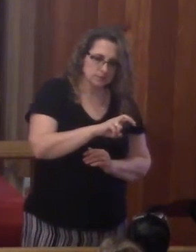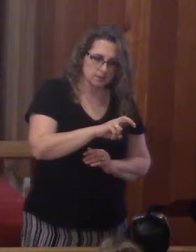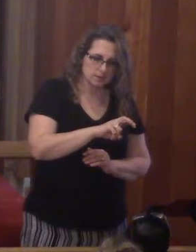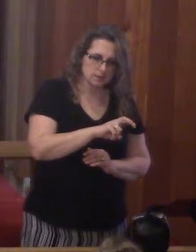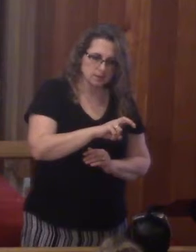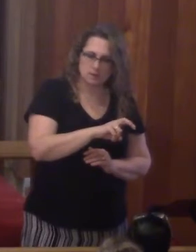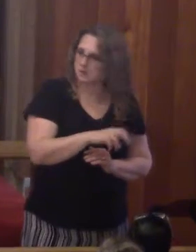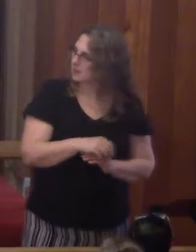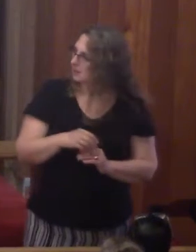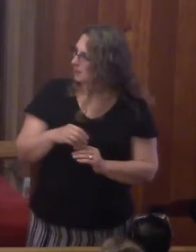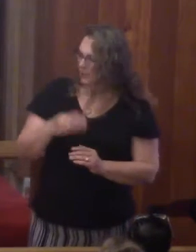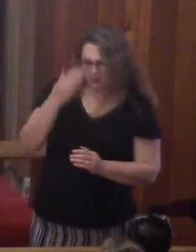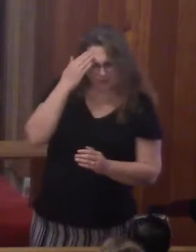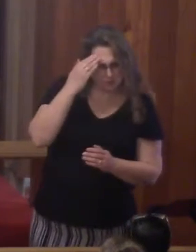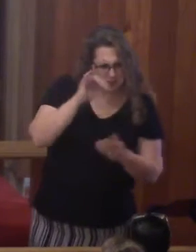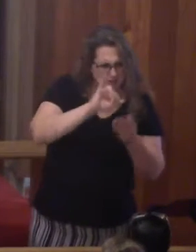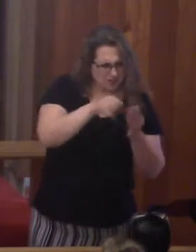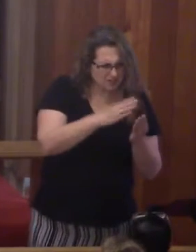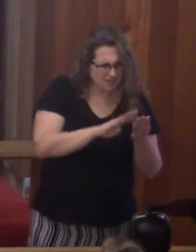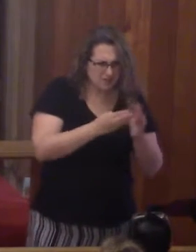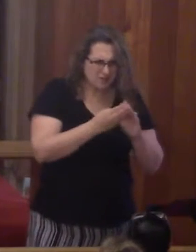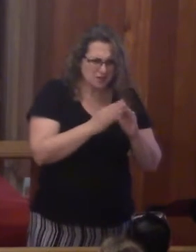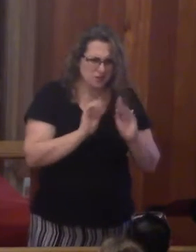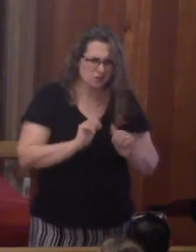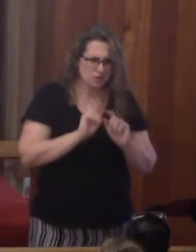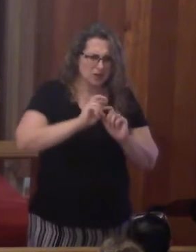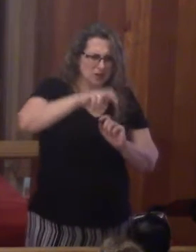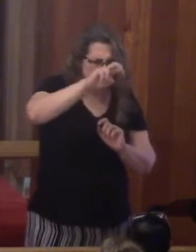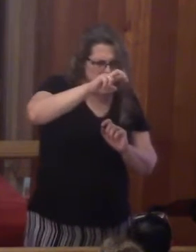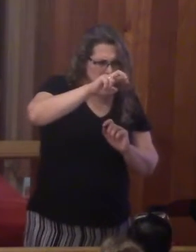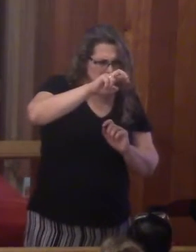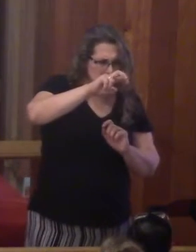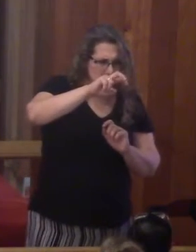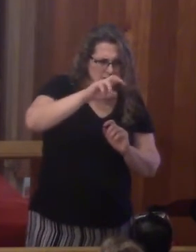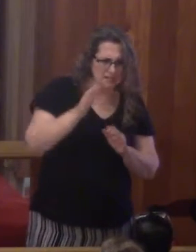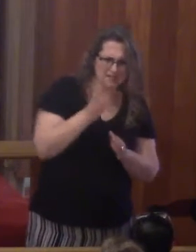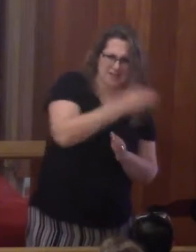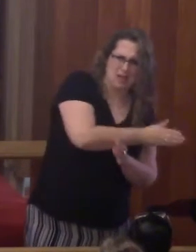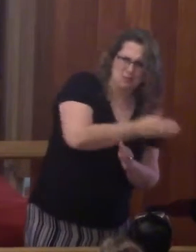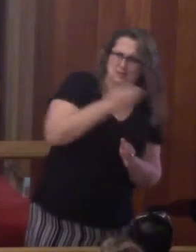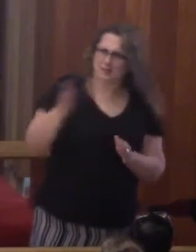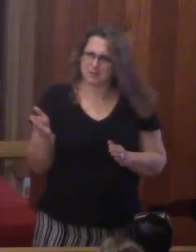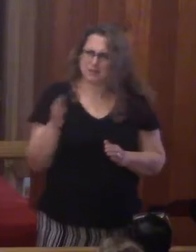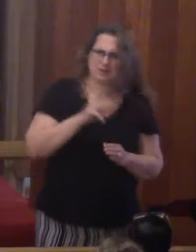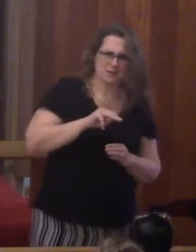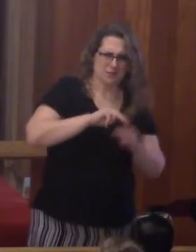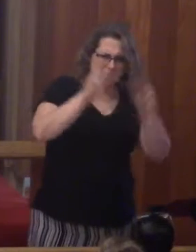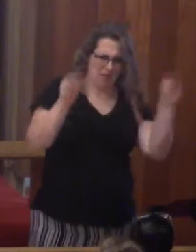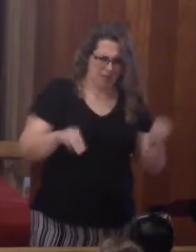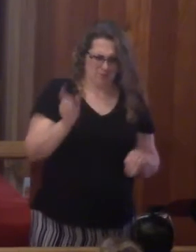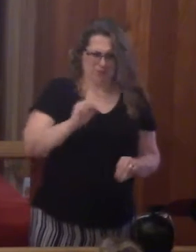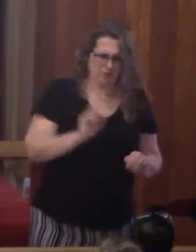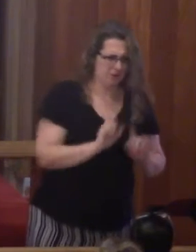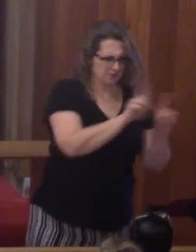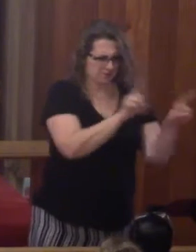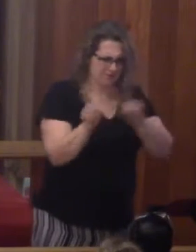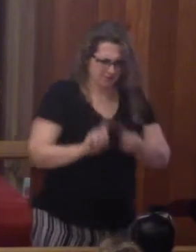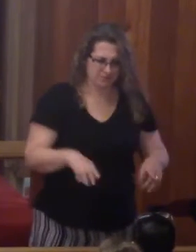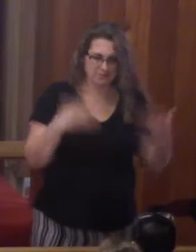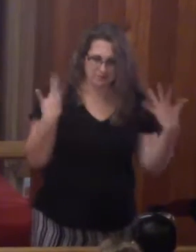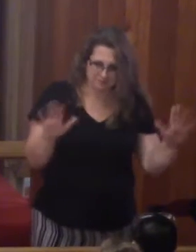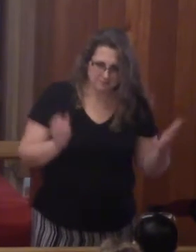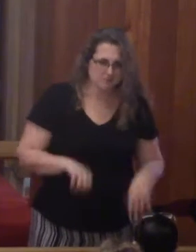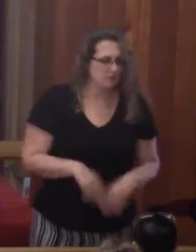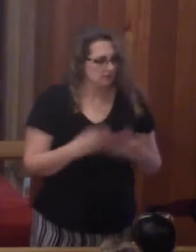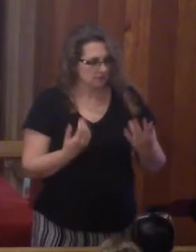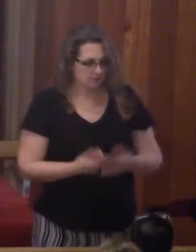up, isn't it, or no? Isn't it? You've been there, haven't you? It's sideways. On a map, it always looks sideways. But those are flat.